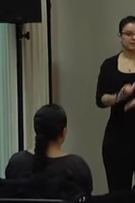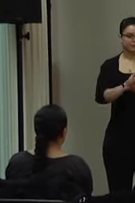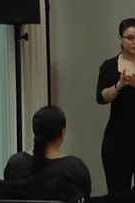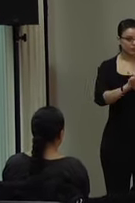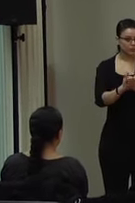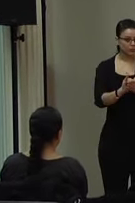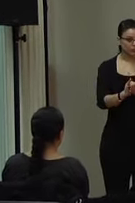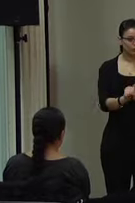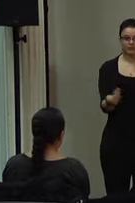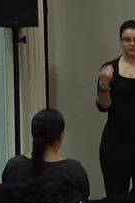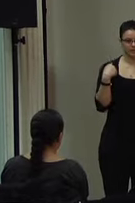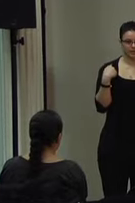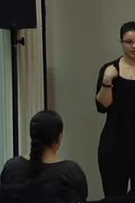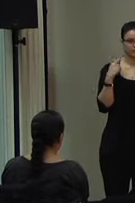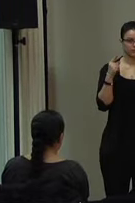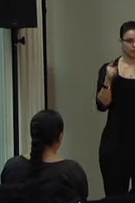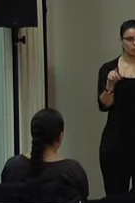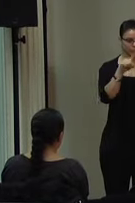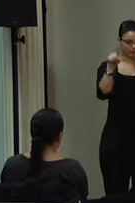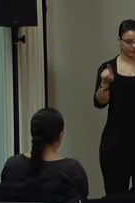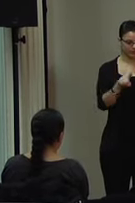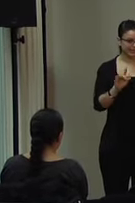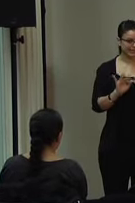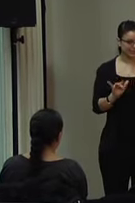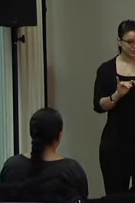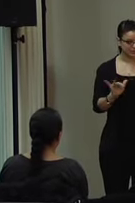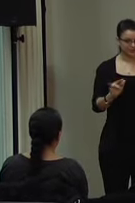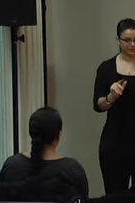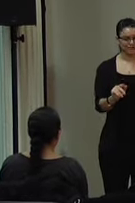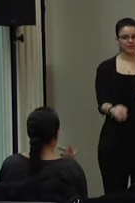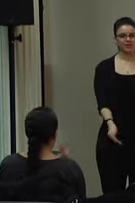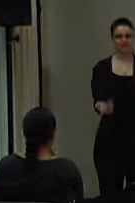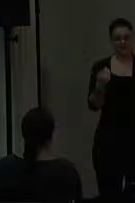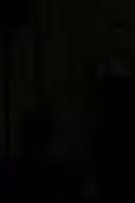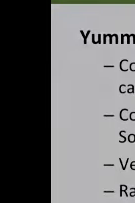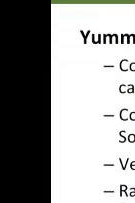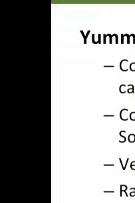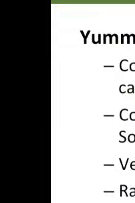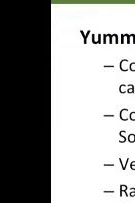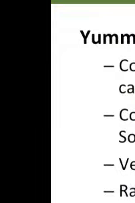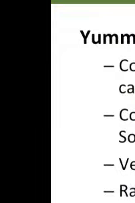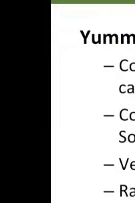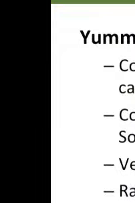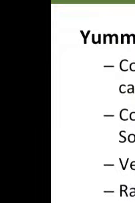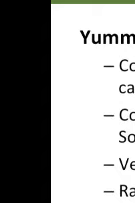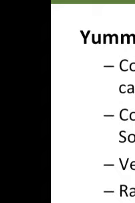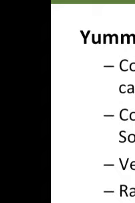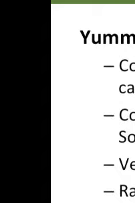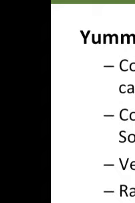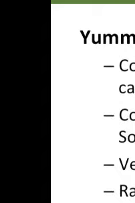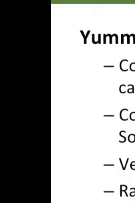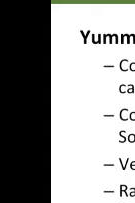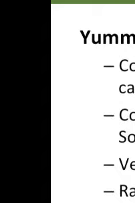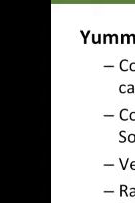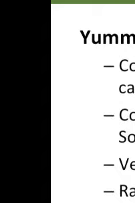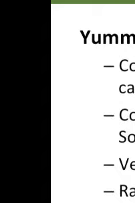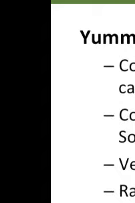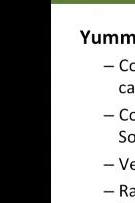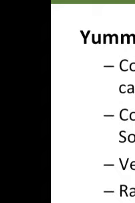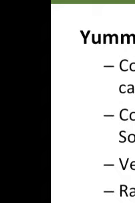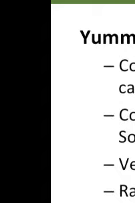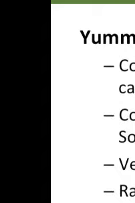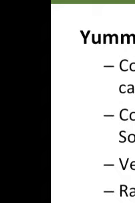online and it'll come right to you and it's shelf-stable until you open it, so that's an option. There are non-dairy yogurts that